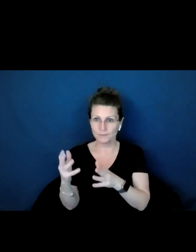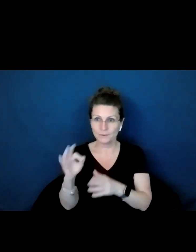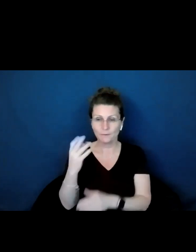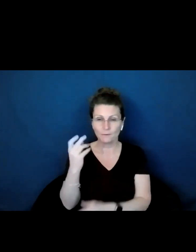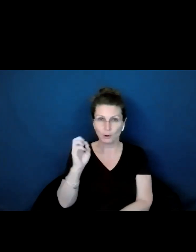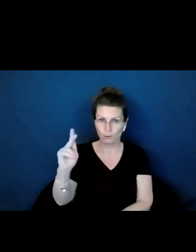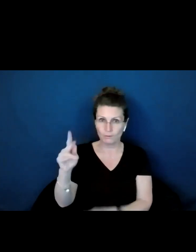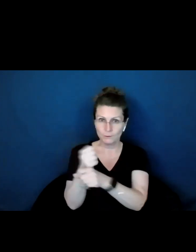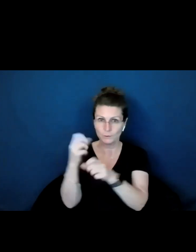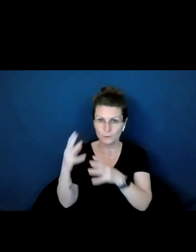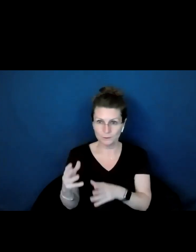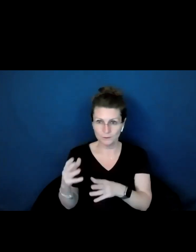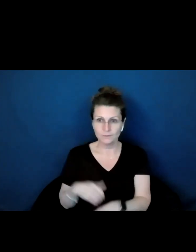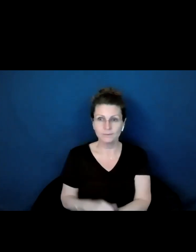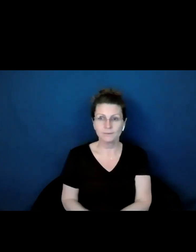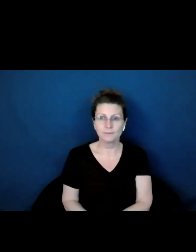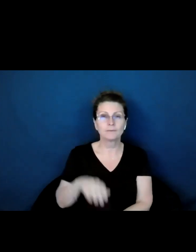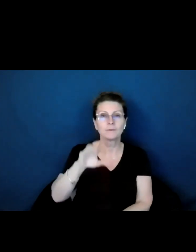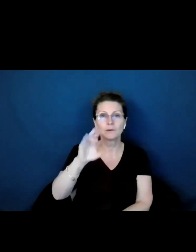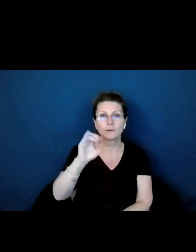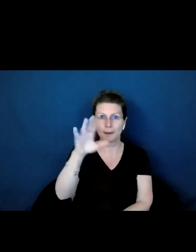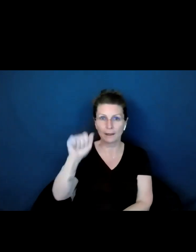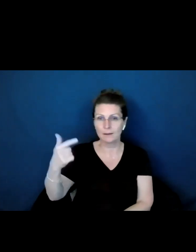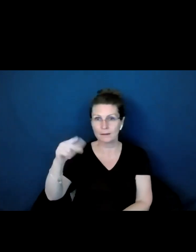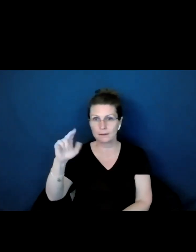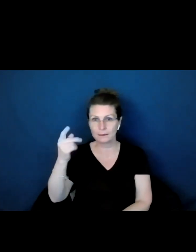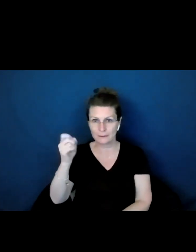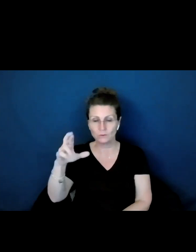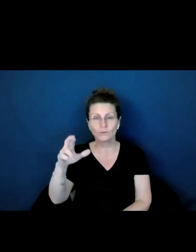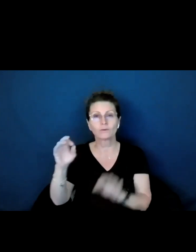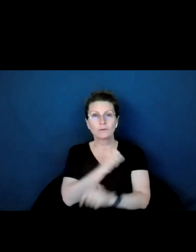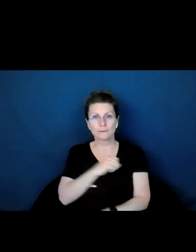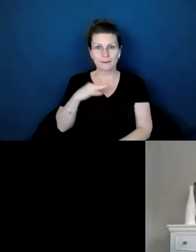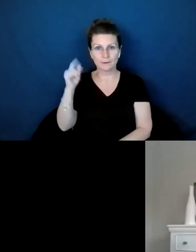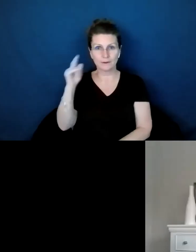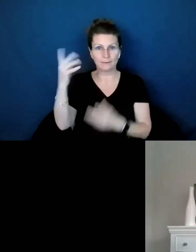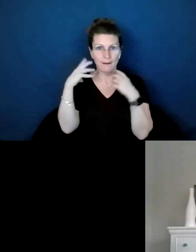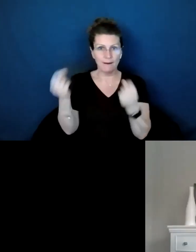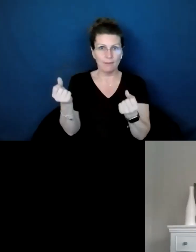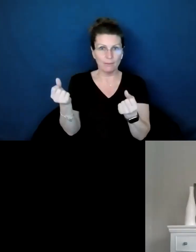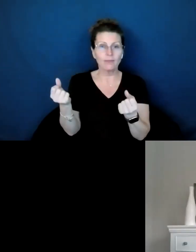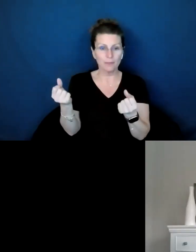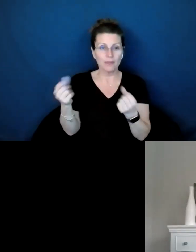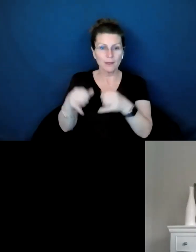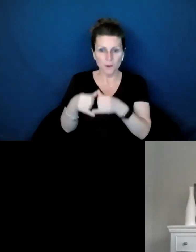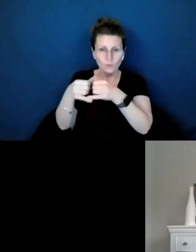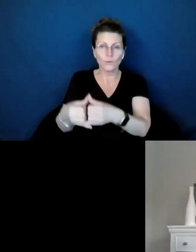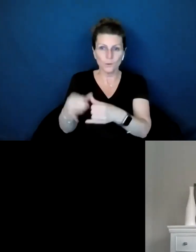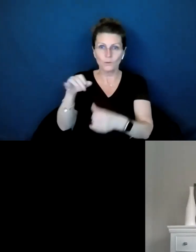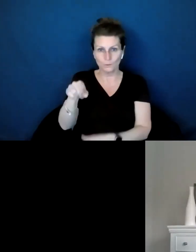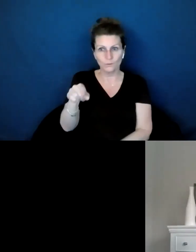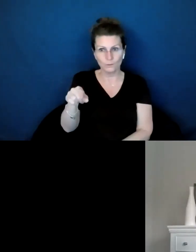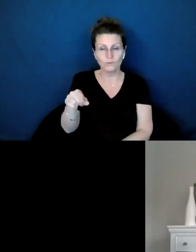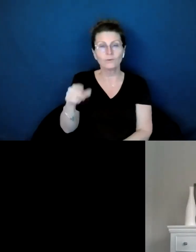Rebecca Bessette Gunter, Faculty of Health, is a recipient of the Perla Award, Cluster 2,